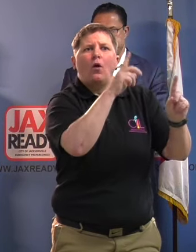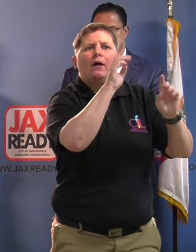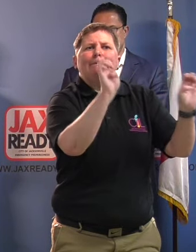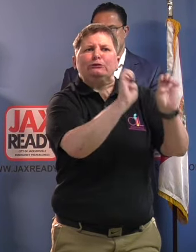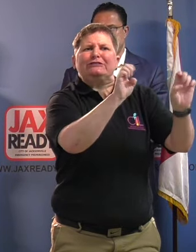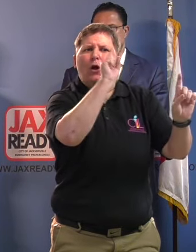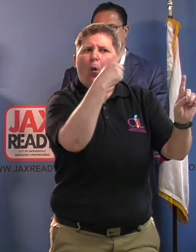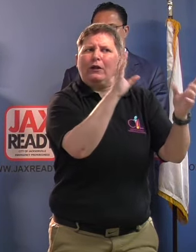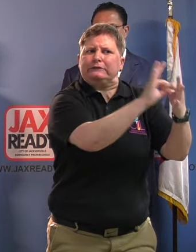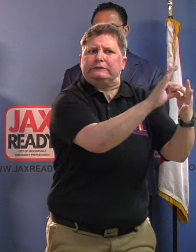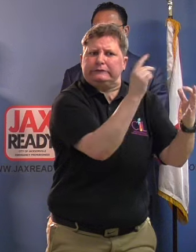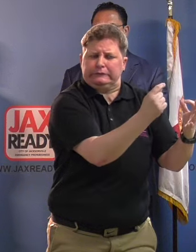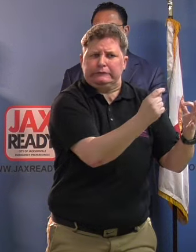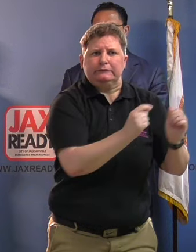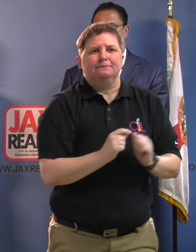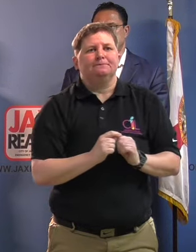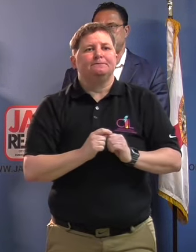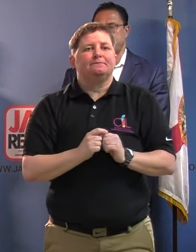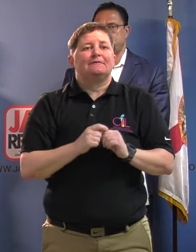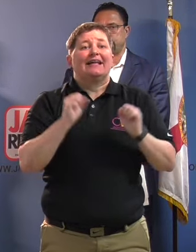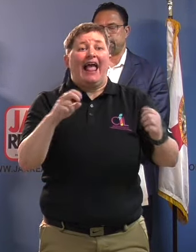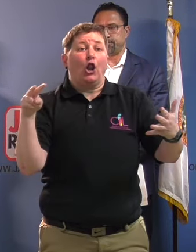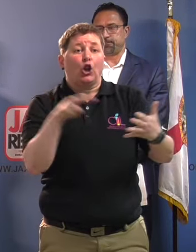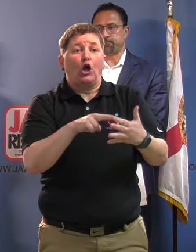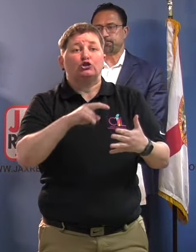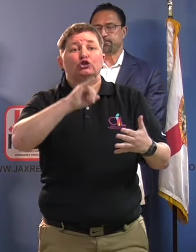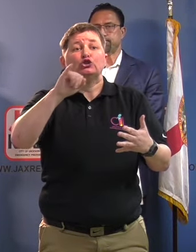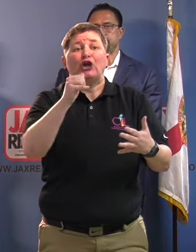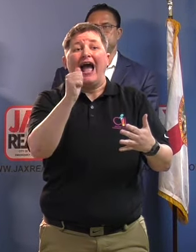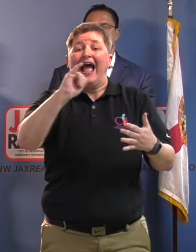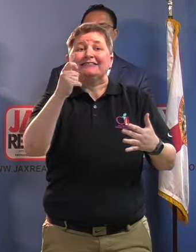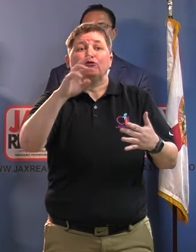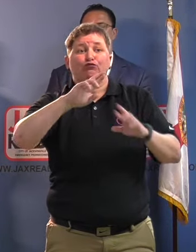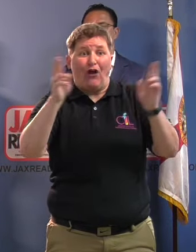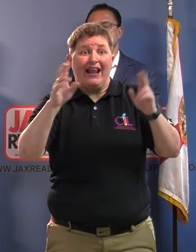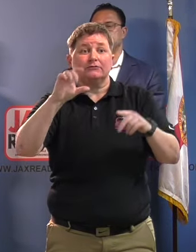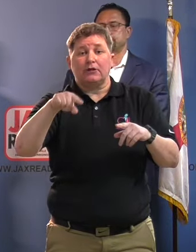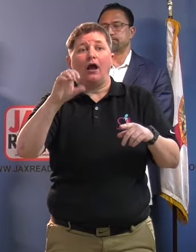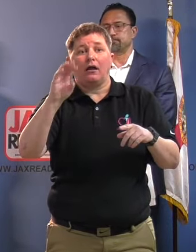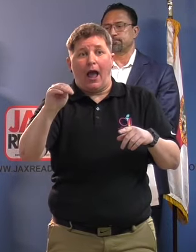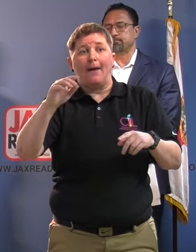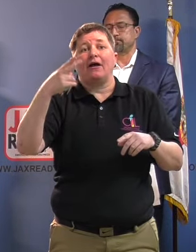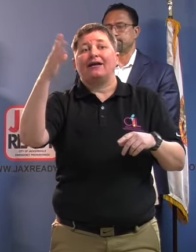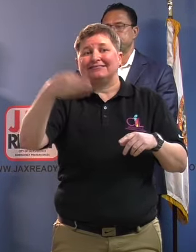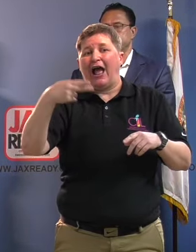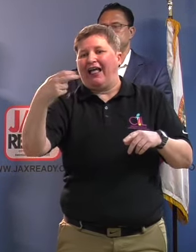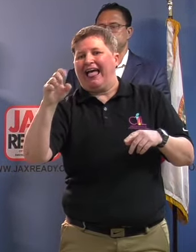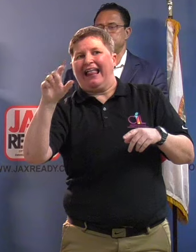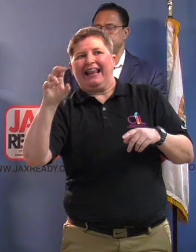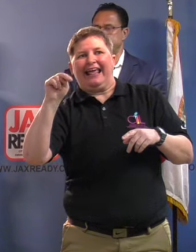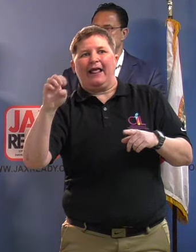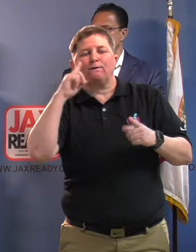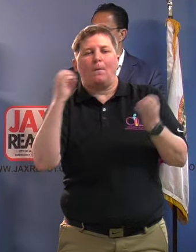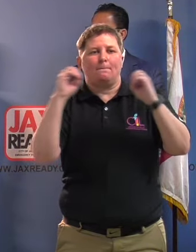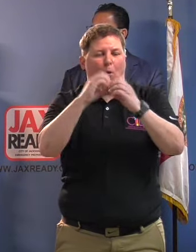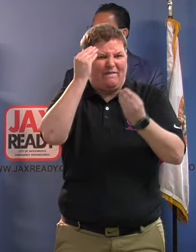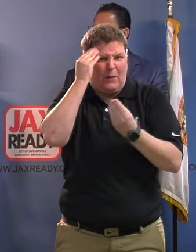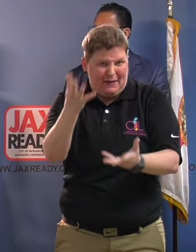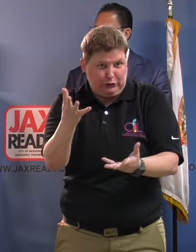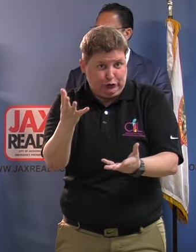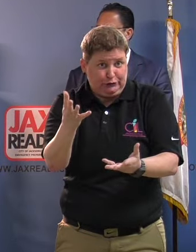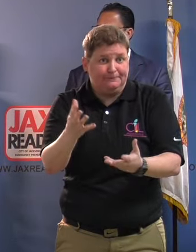can. And you can visit jaxready.com/Helene for more information. So now I would like to ask Angie Agnetti from the National